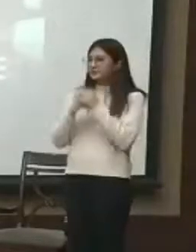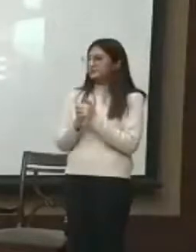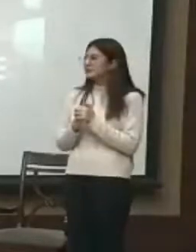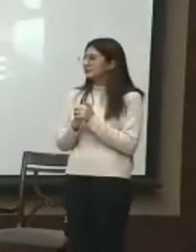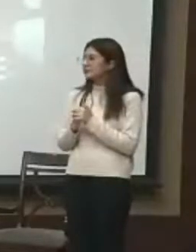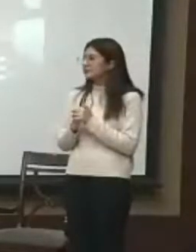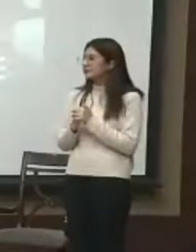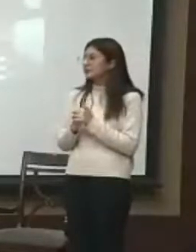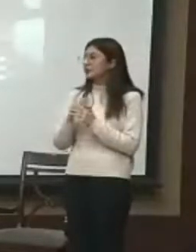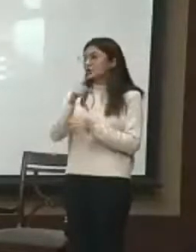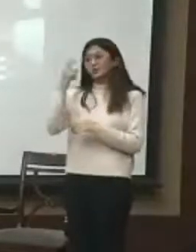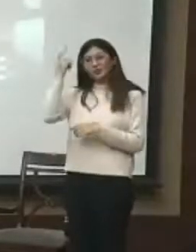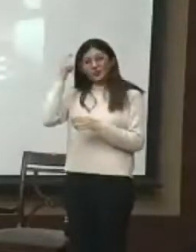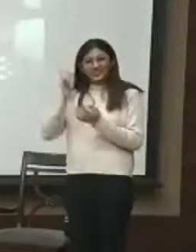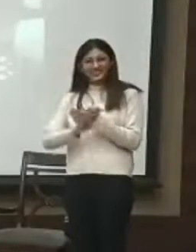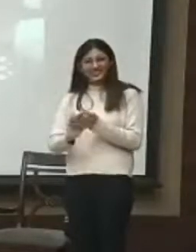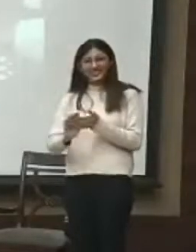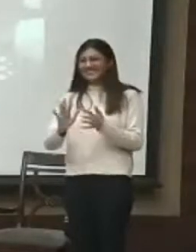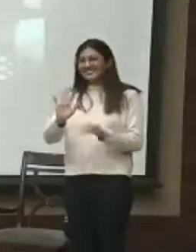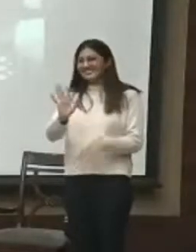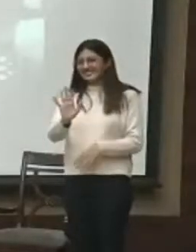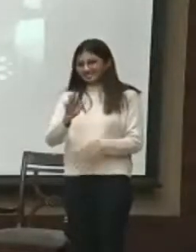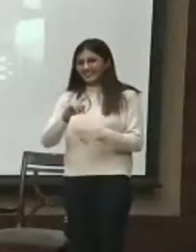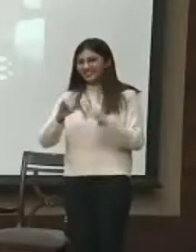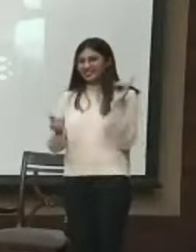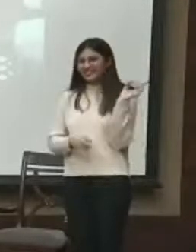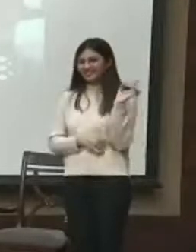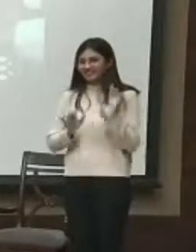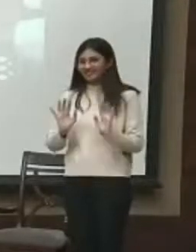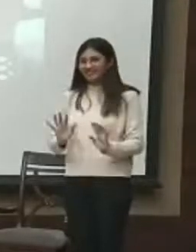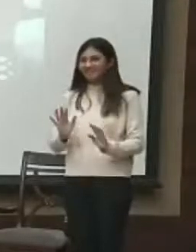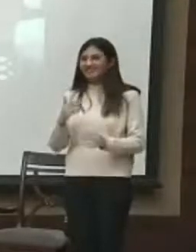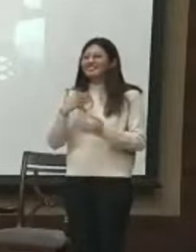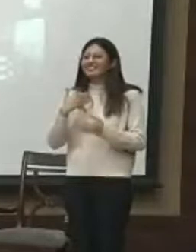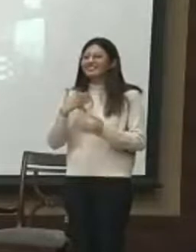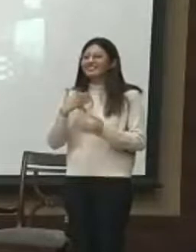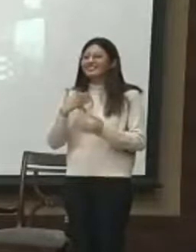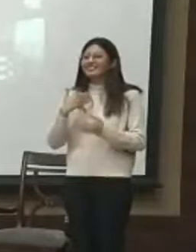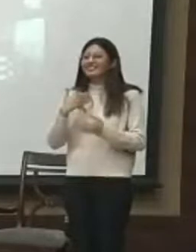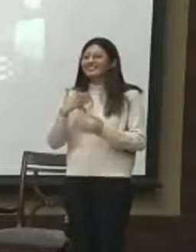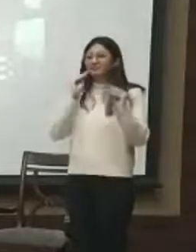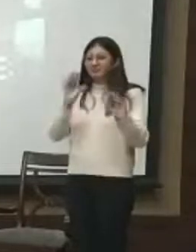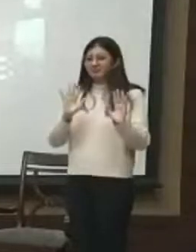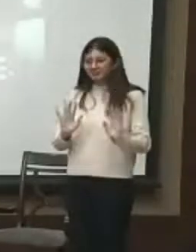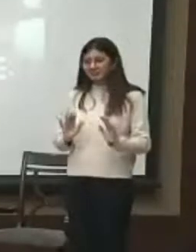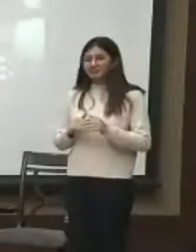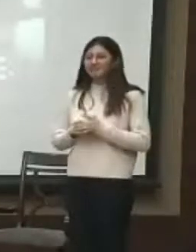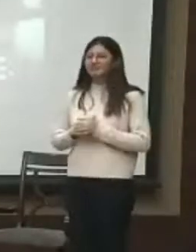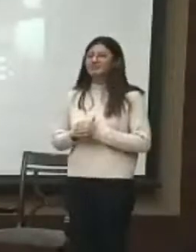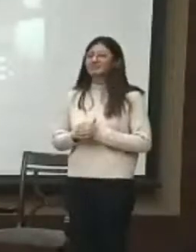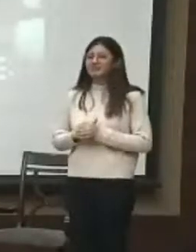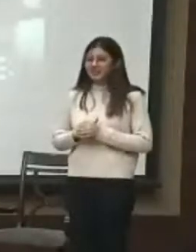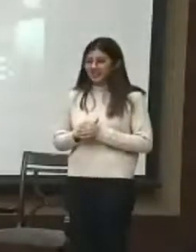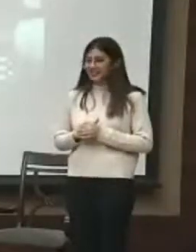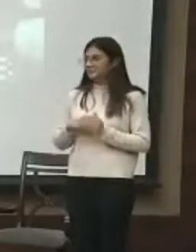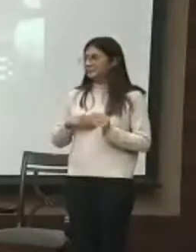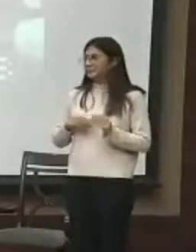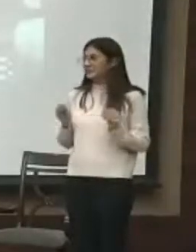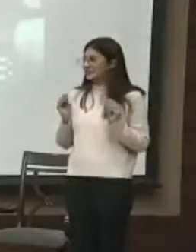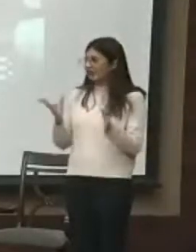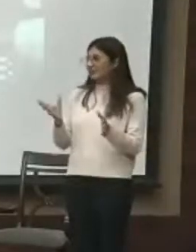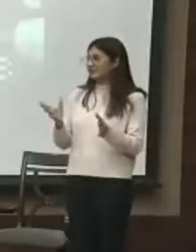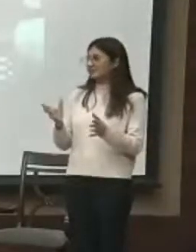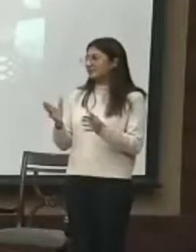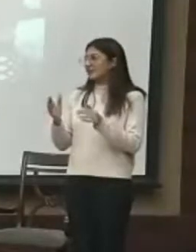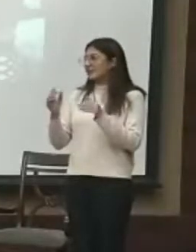So now that we thought I was done, but the one last thing to go is so I had the vote of thanks, which is, I must start with thanking